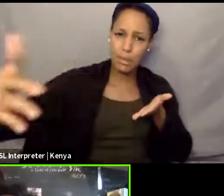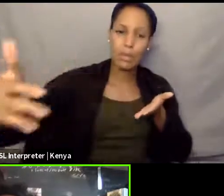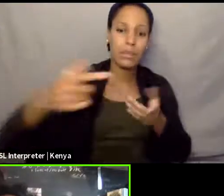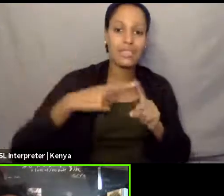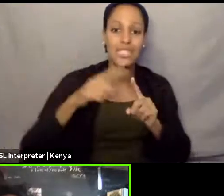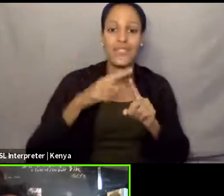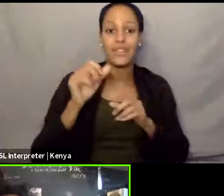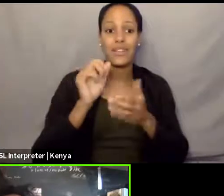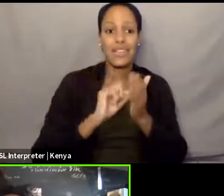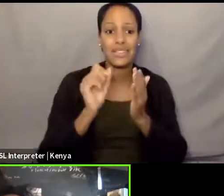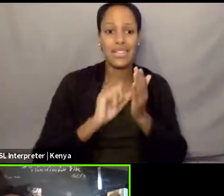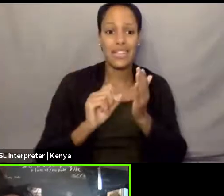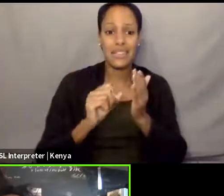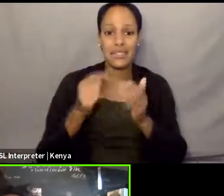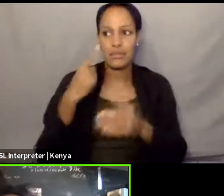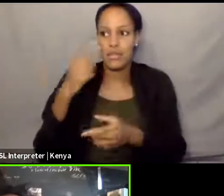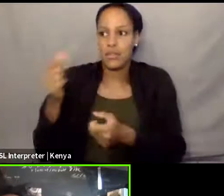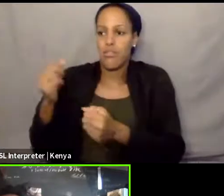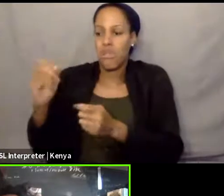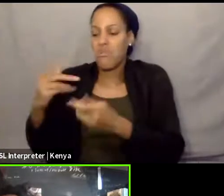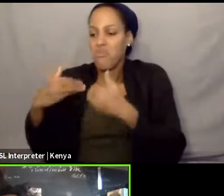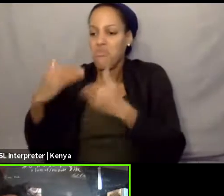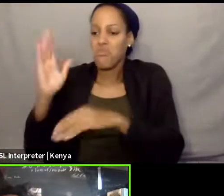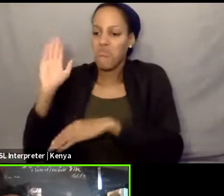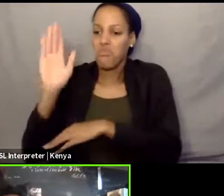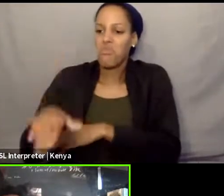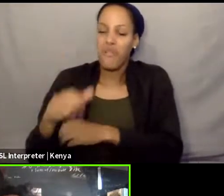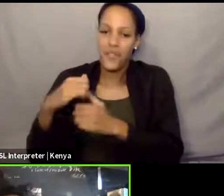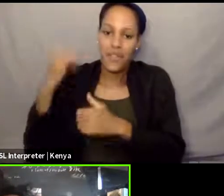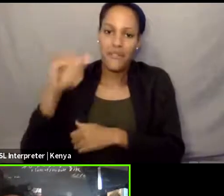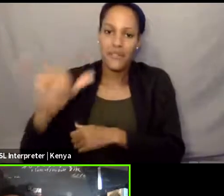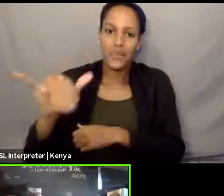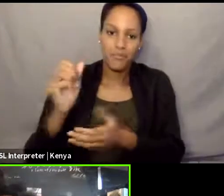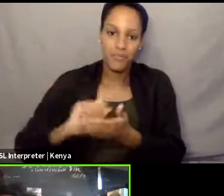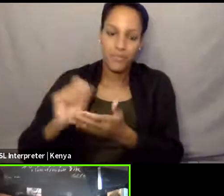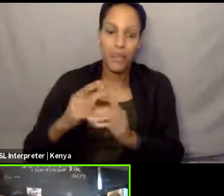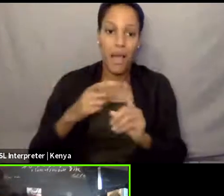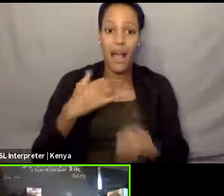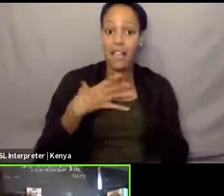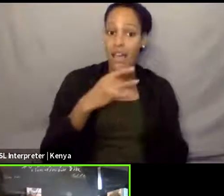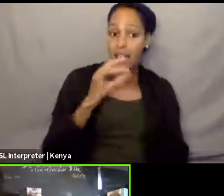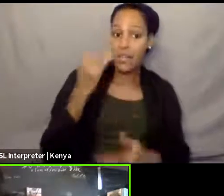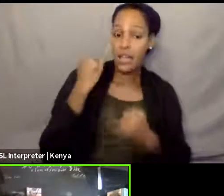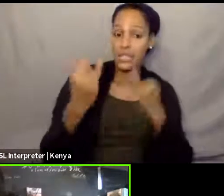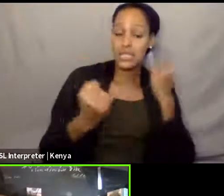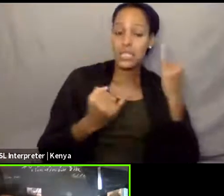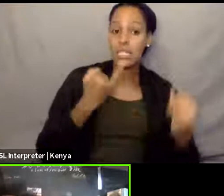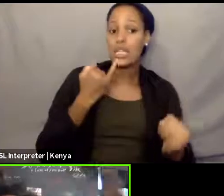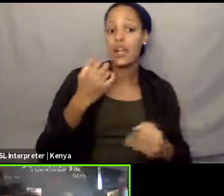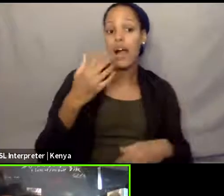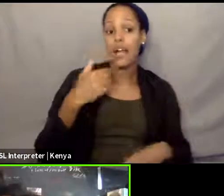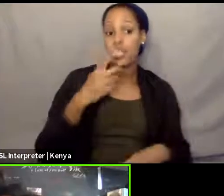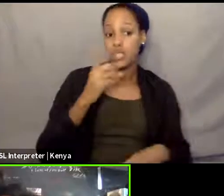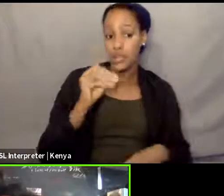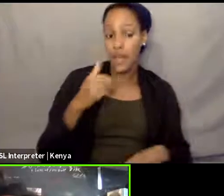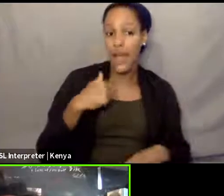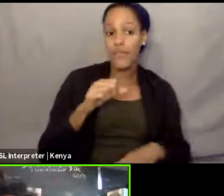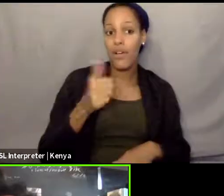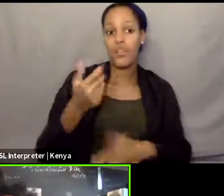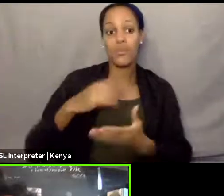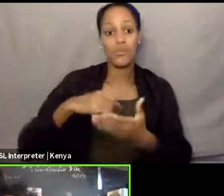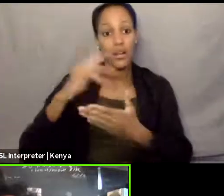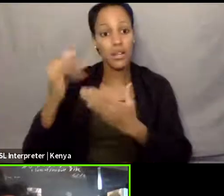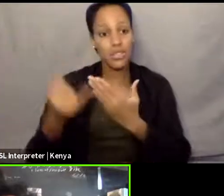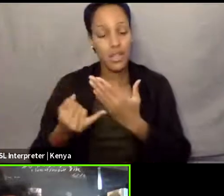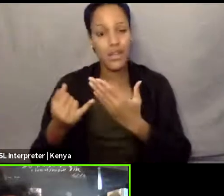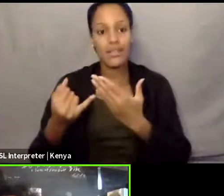forever. I like that idea. And I like the idea of, you know, given that I do have other projects that are kind of like